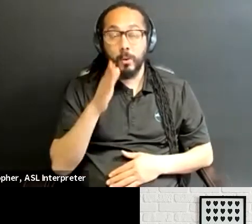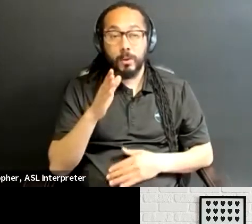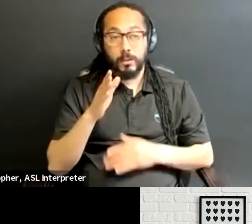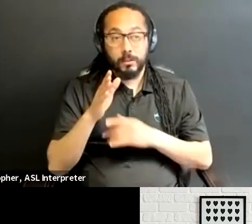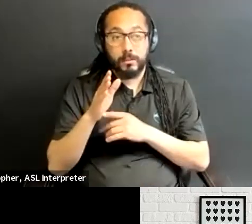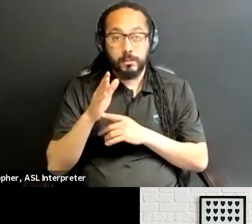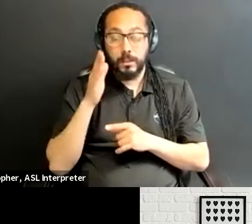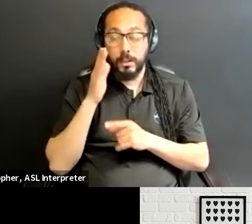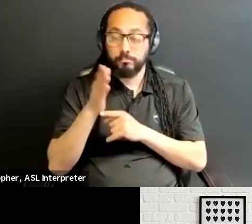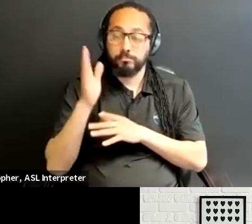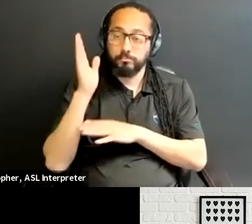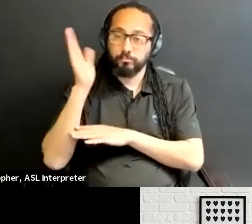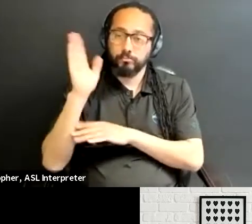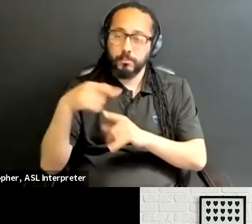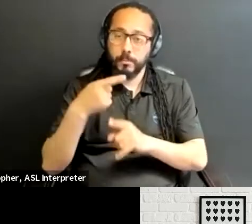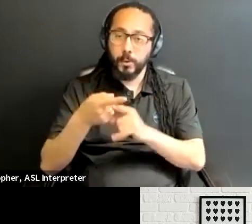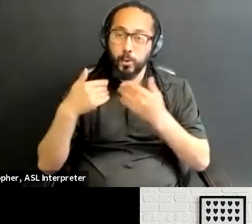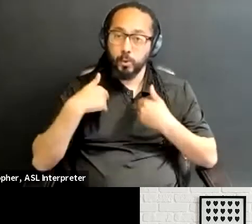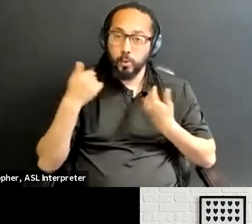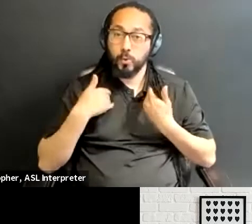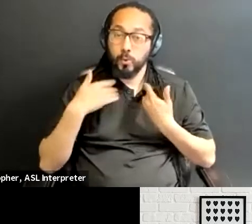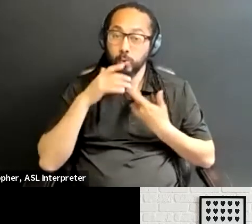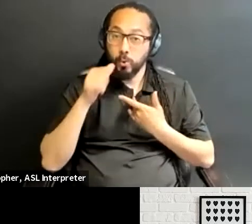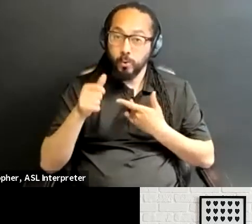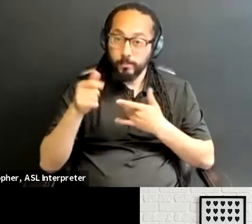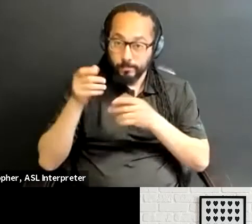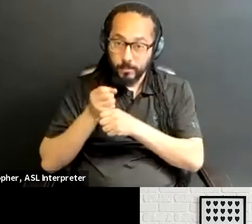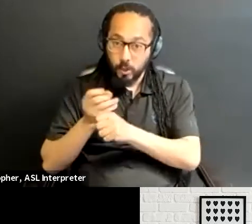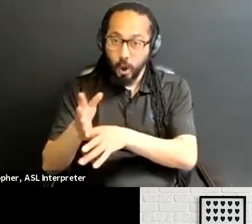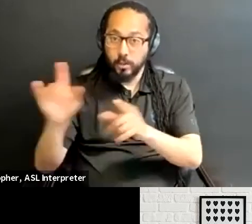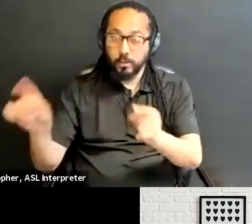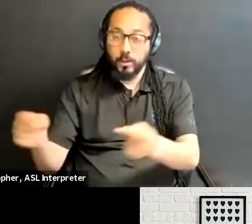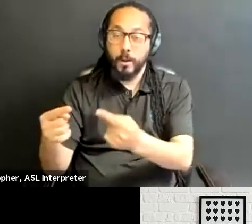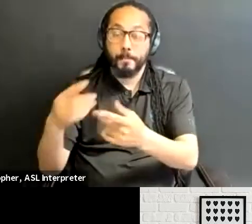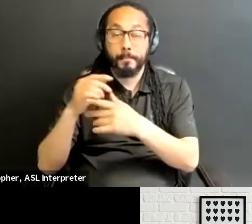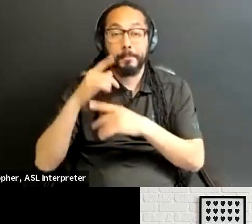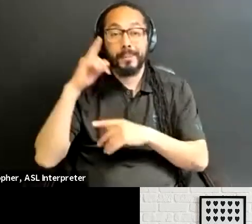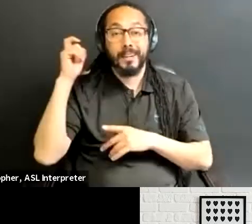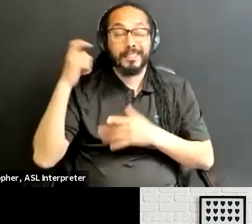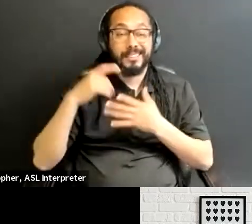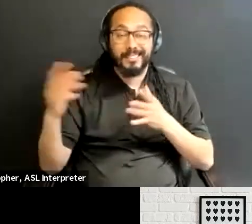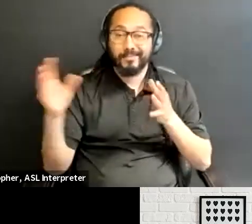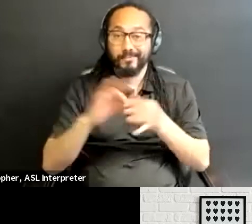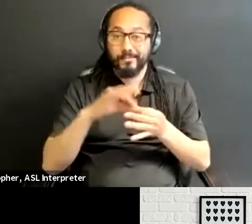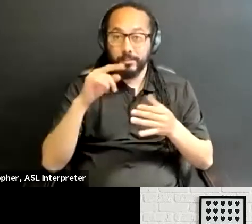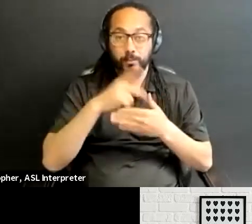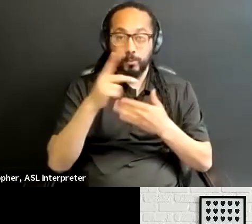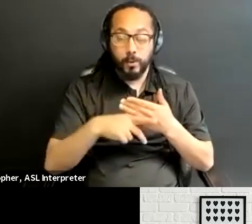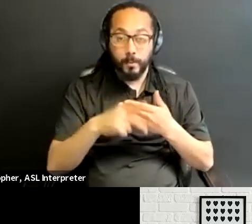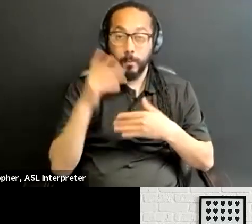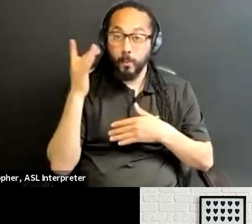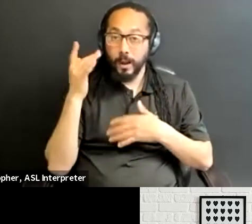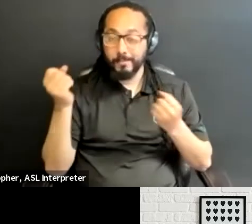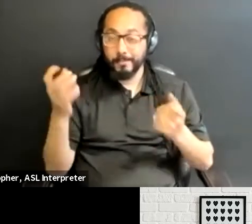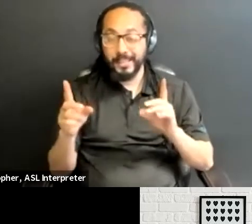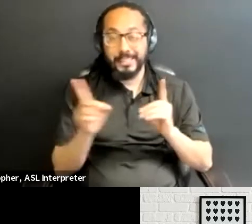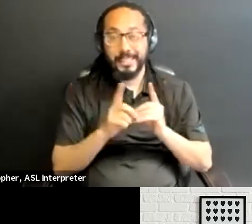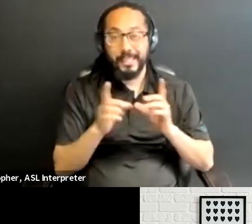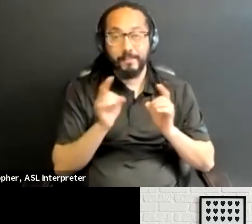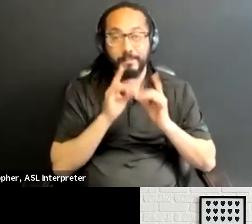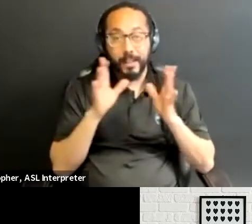it ties very much to the youth dating violence program as well, because many of the dating violence activities, in